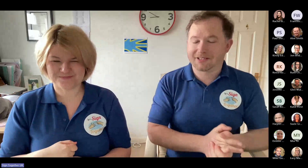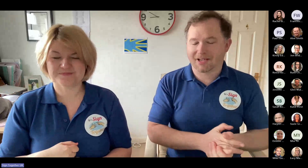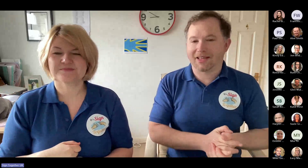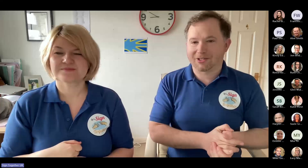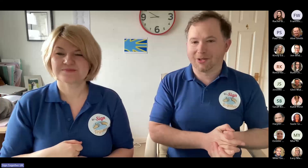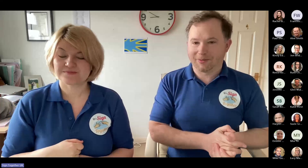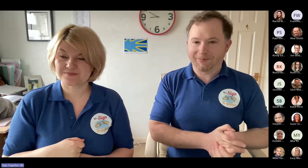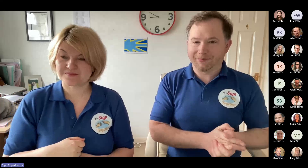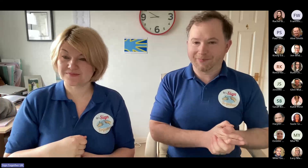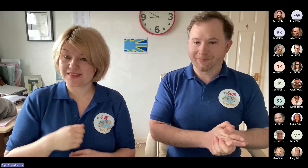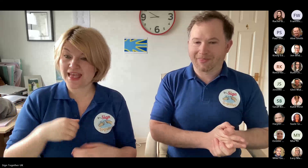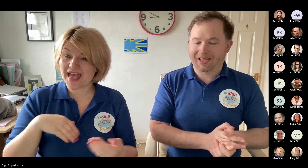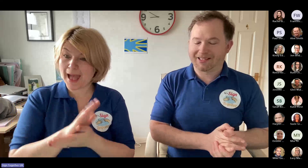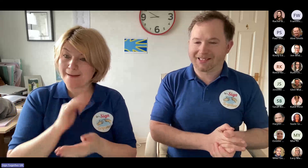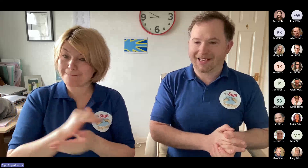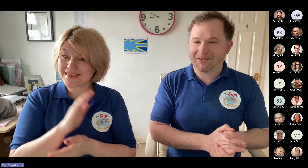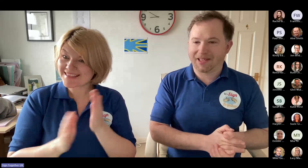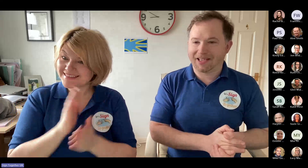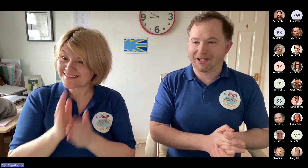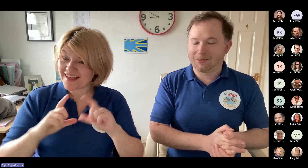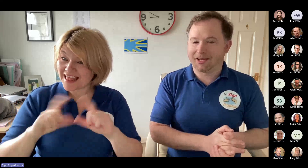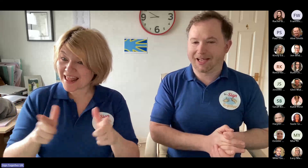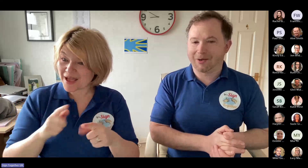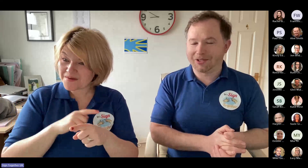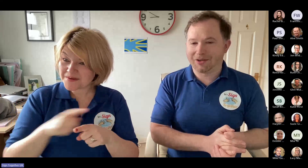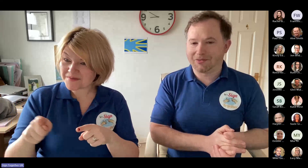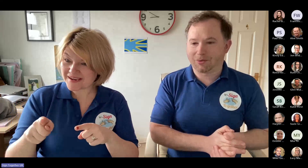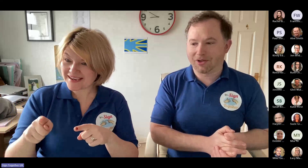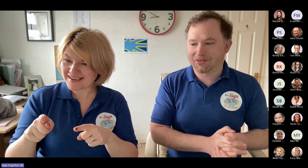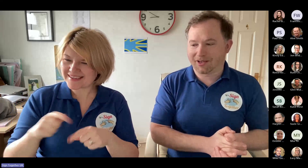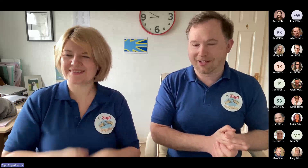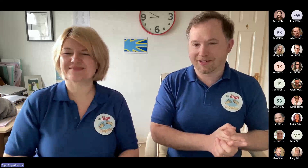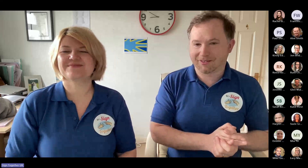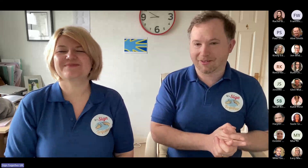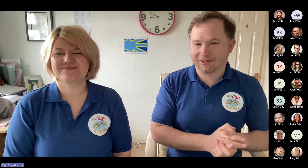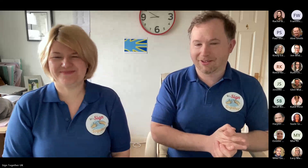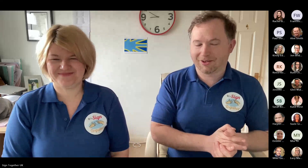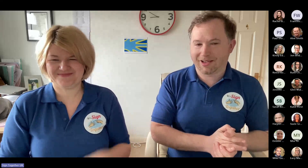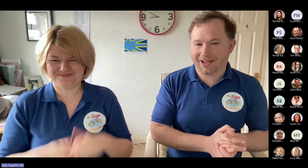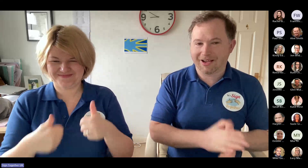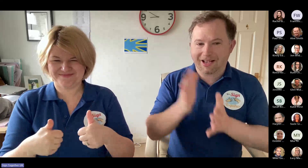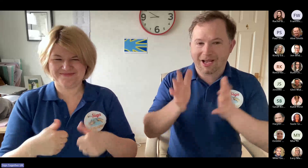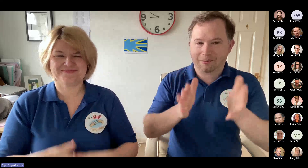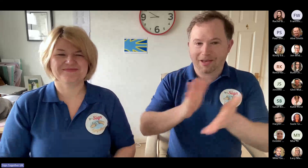to sign that to them and see if they can work out what you've signed. Okay,